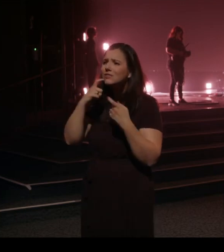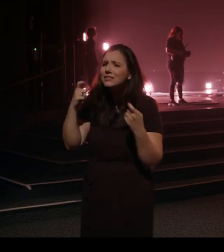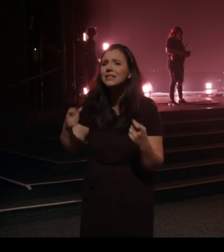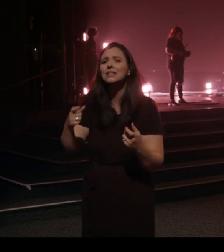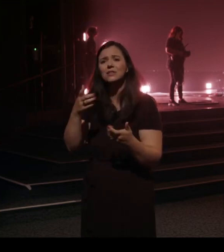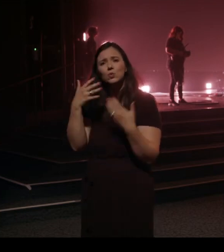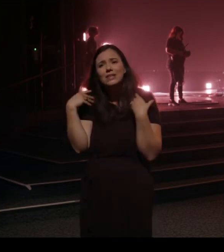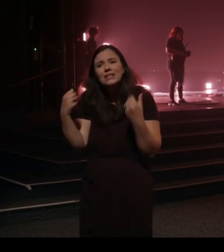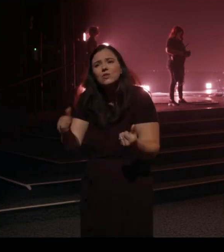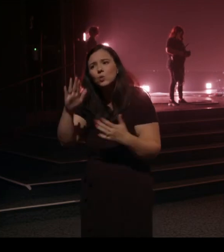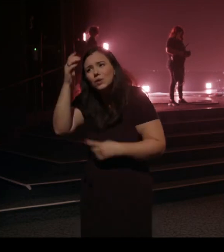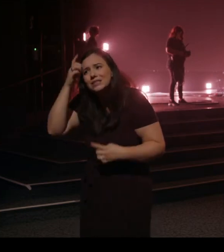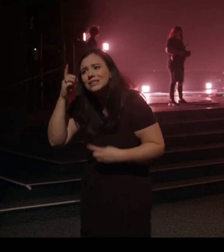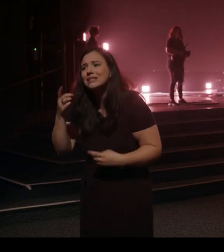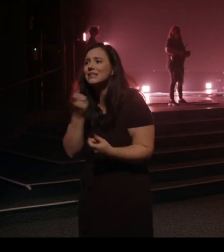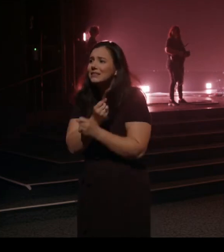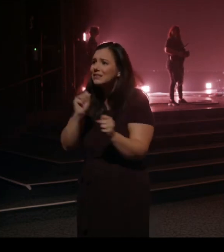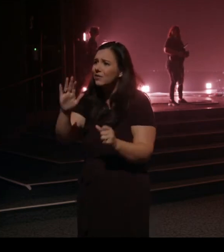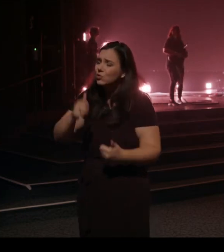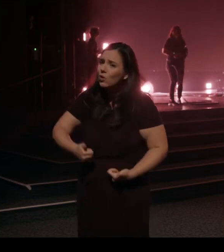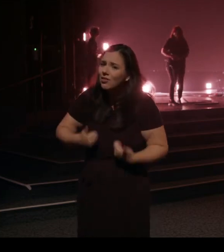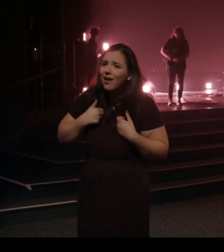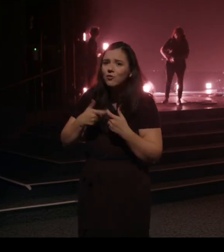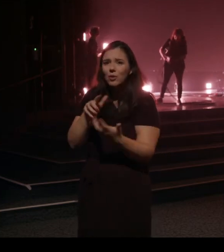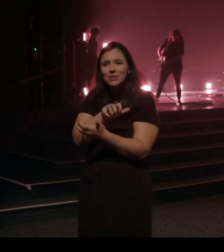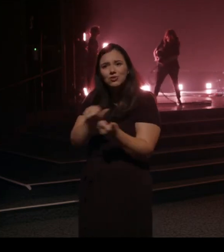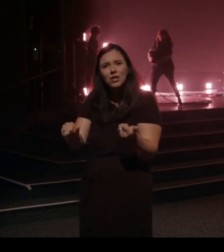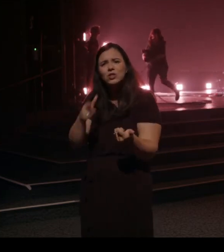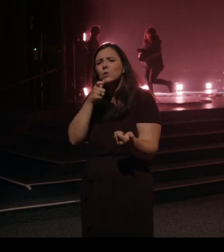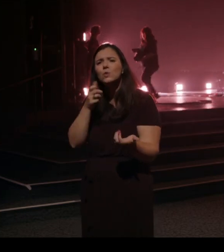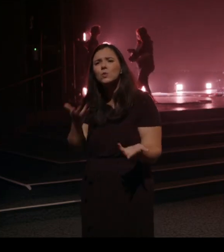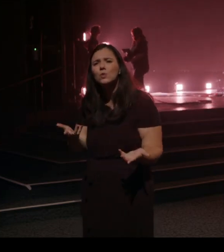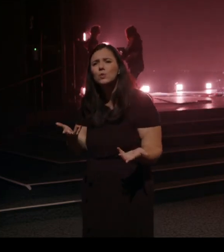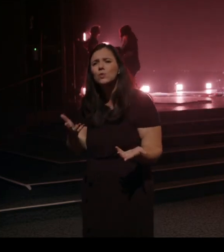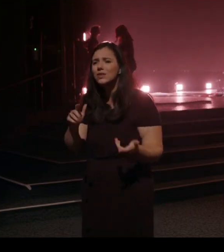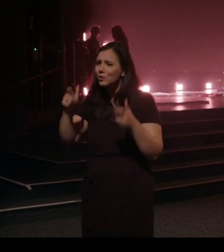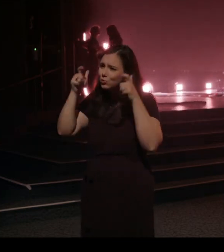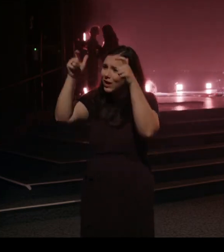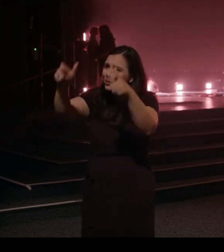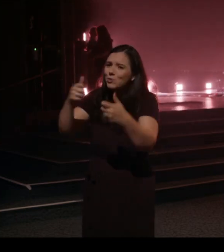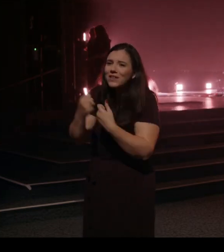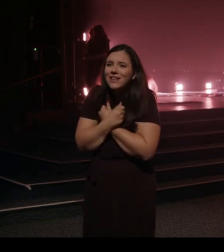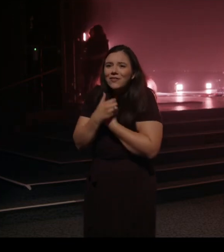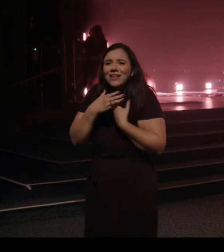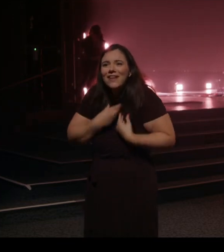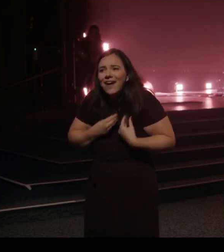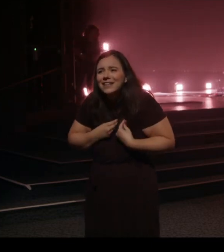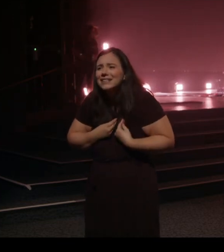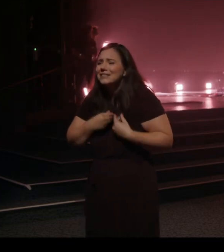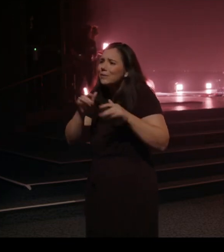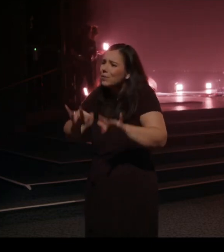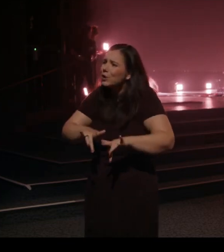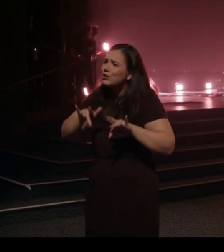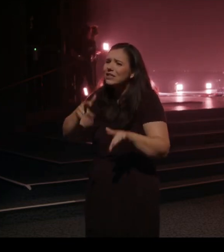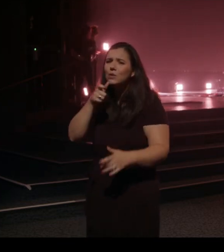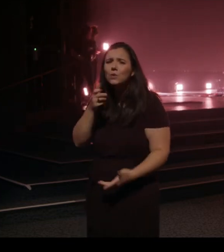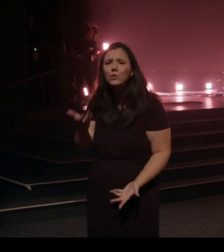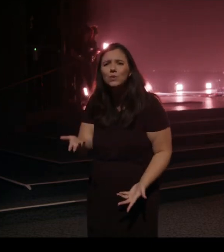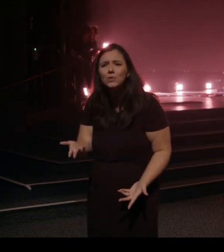your diseases, who redeems your life from destruction, who crowns you with loving kindness and tender mercies,